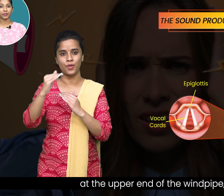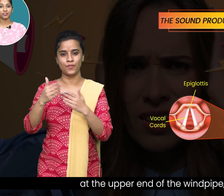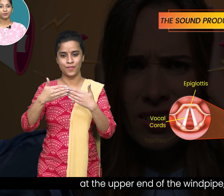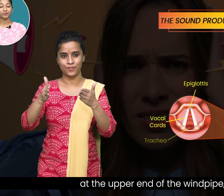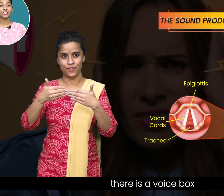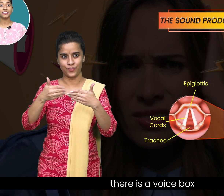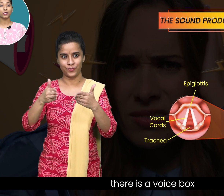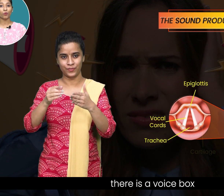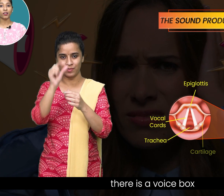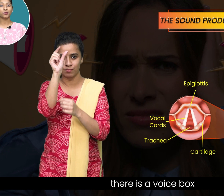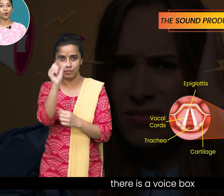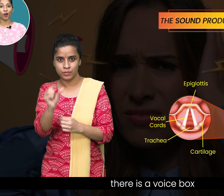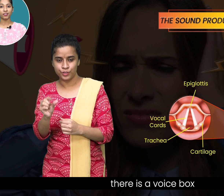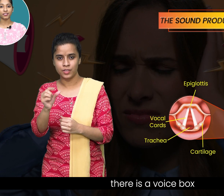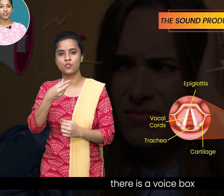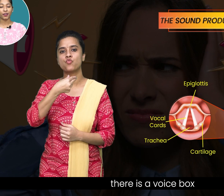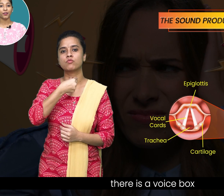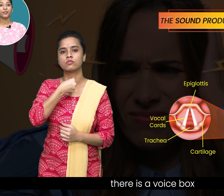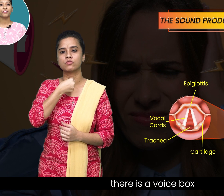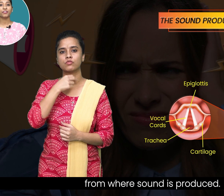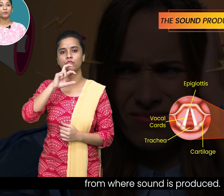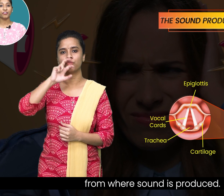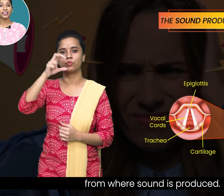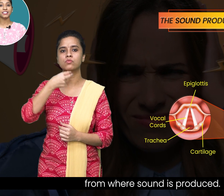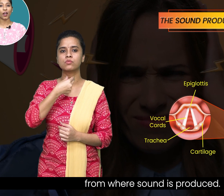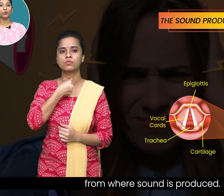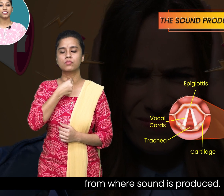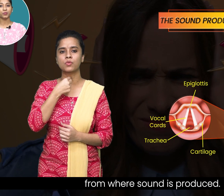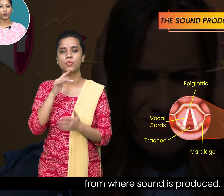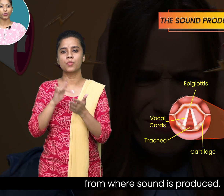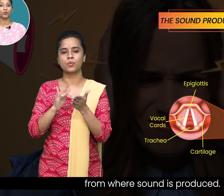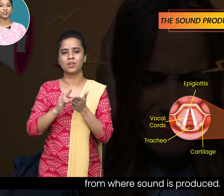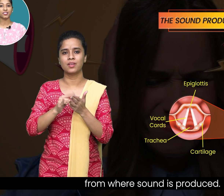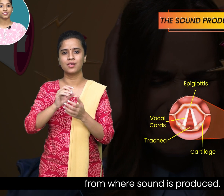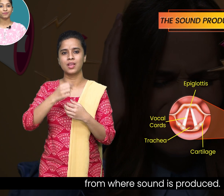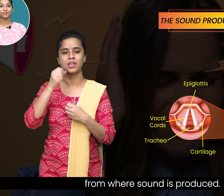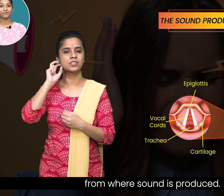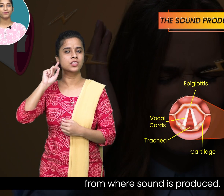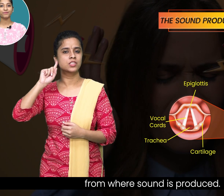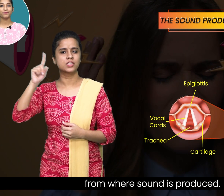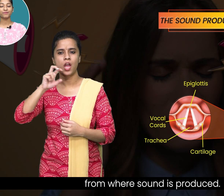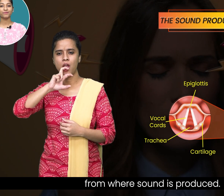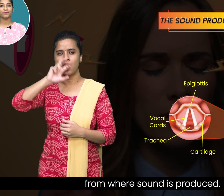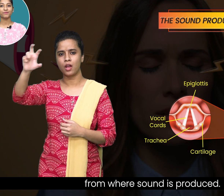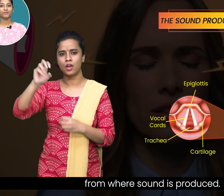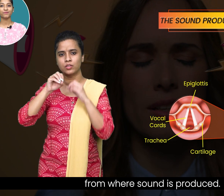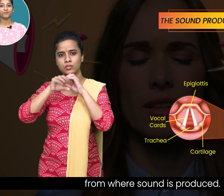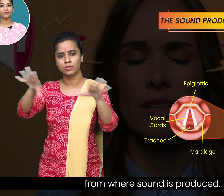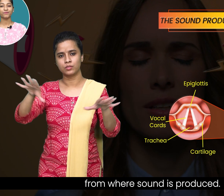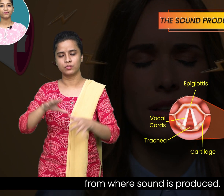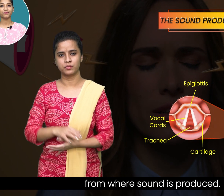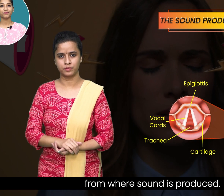windpipe, there is a voice box from where sound is produced.